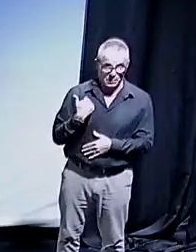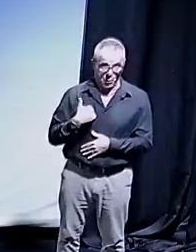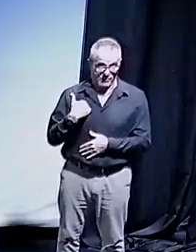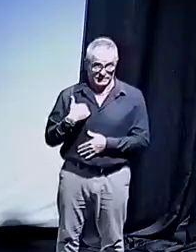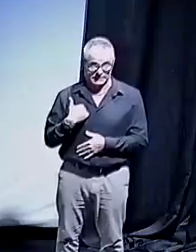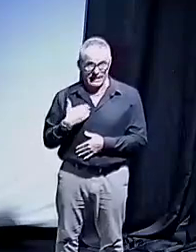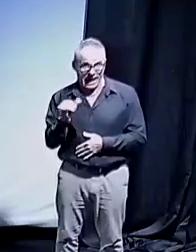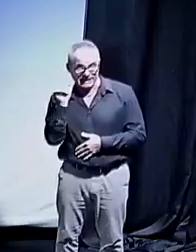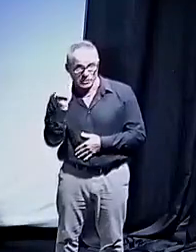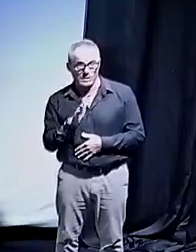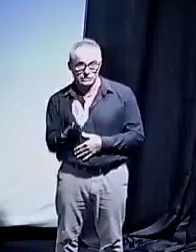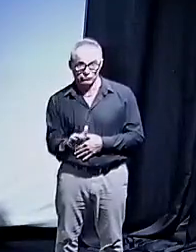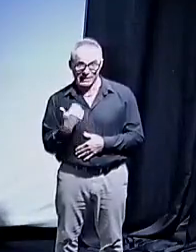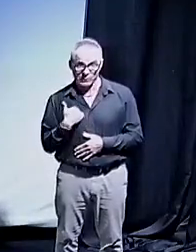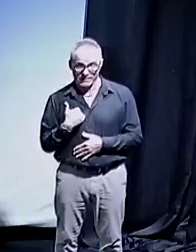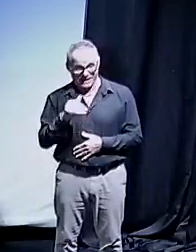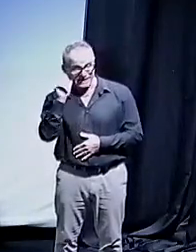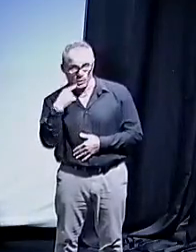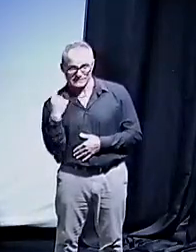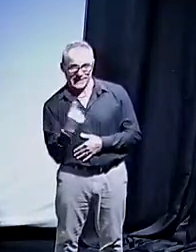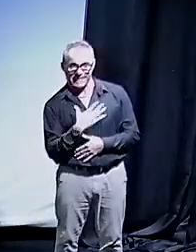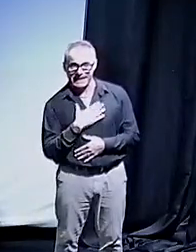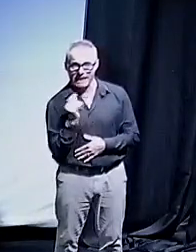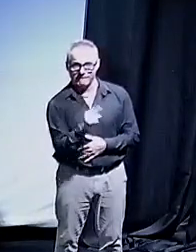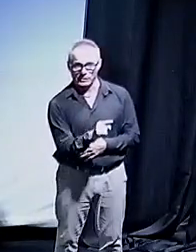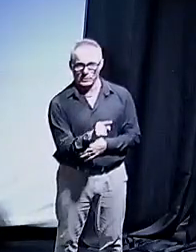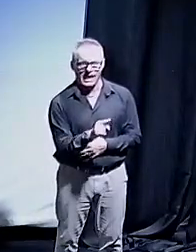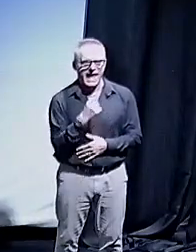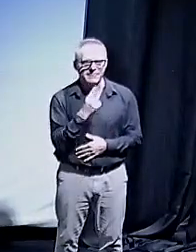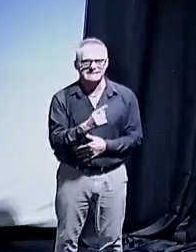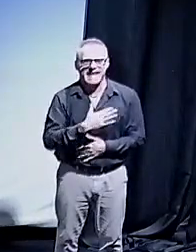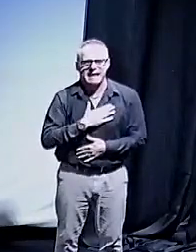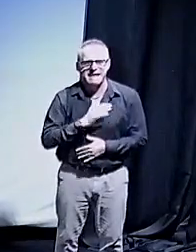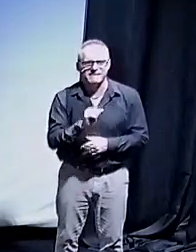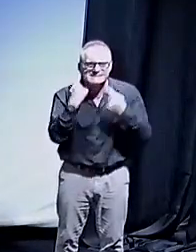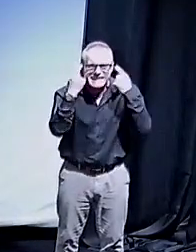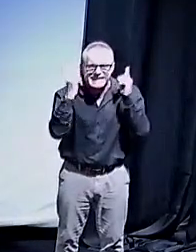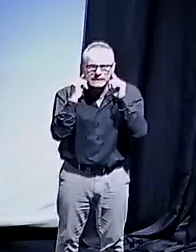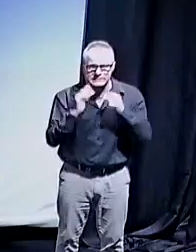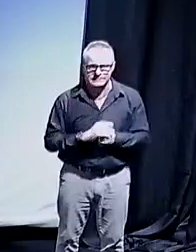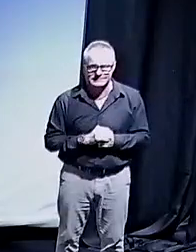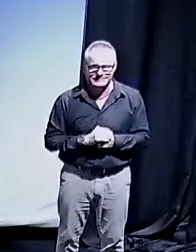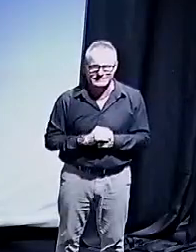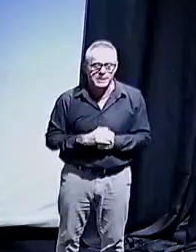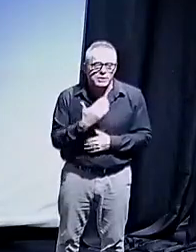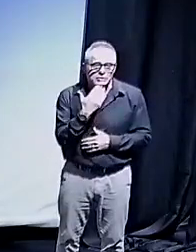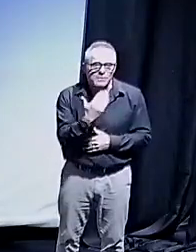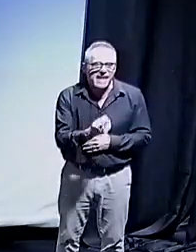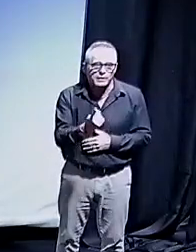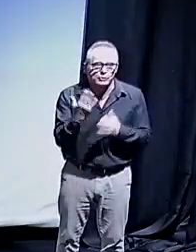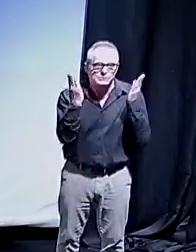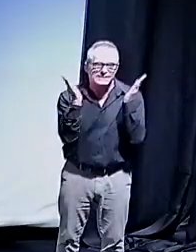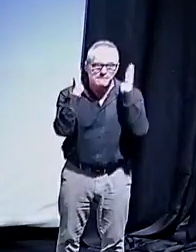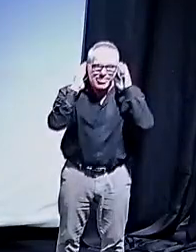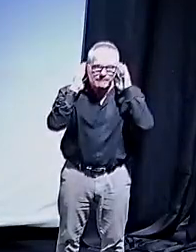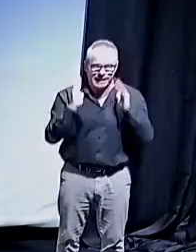interviewing tonight, A, says they love you, and B, says, I love his ears. So thank God that you didn't get them pinned back. But are